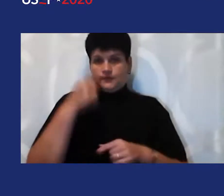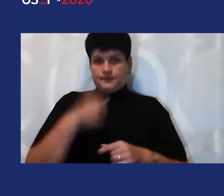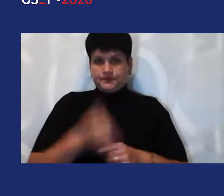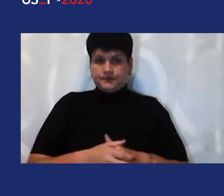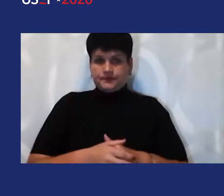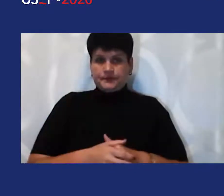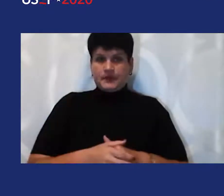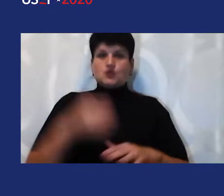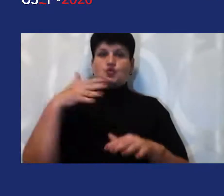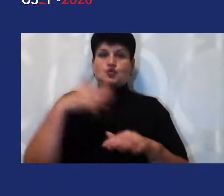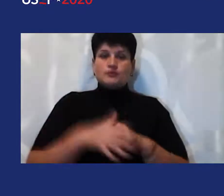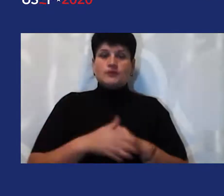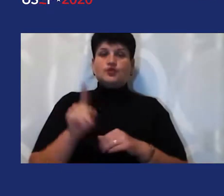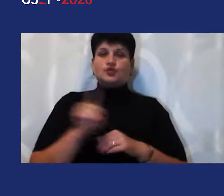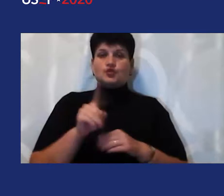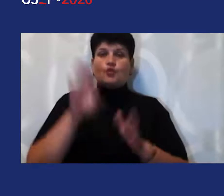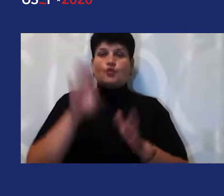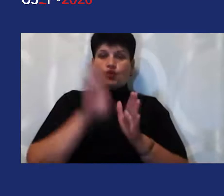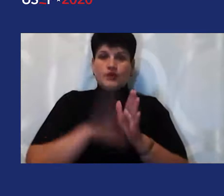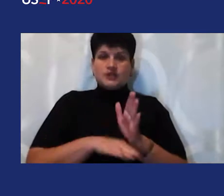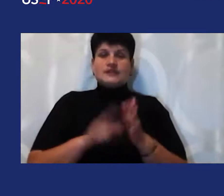monumental election happens in